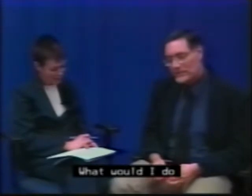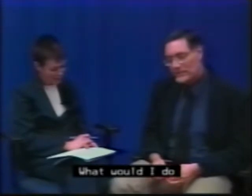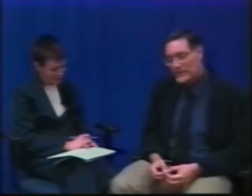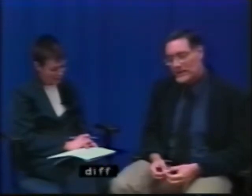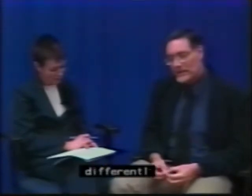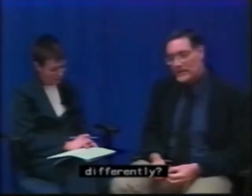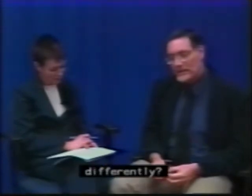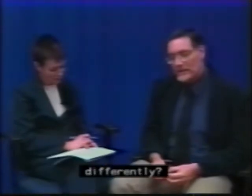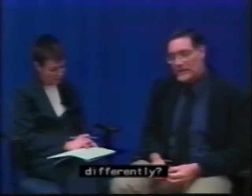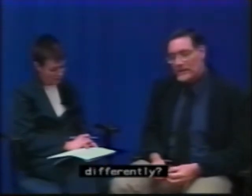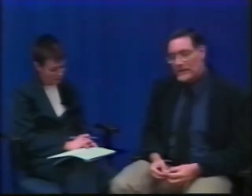differently?